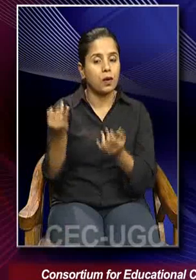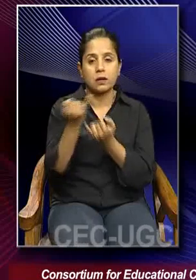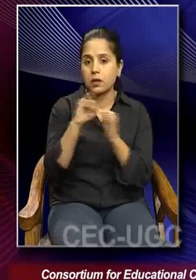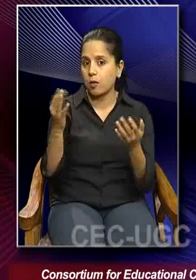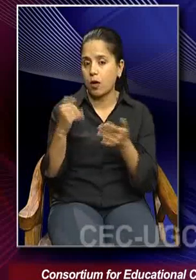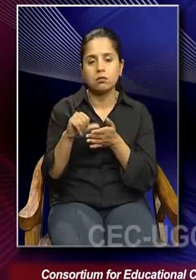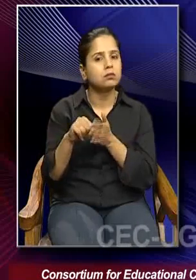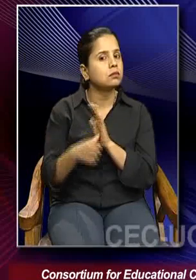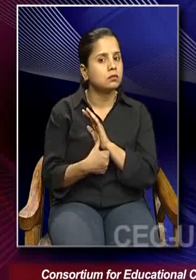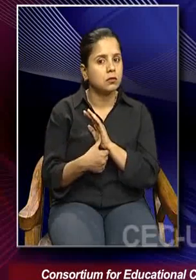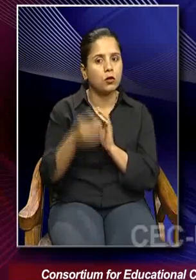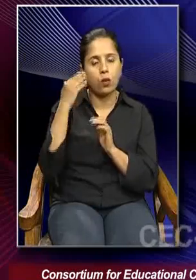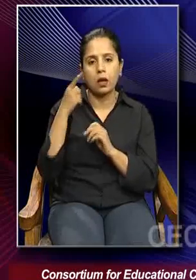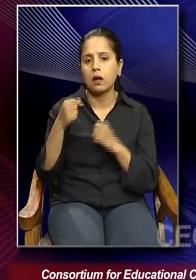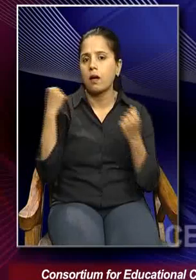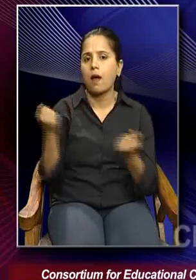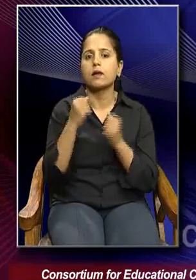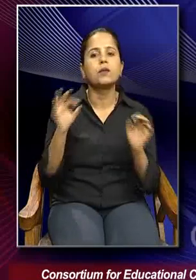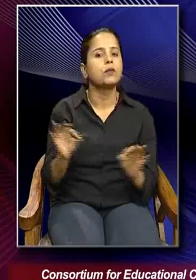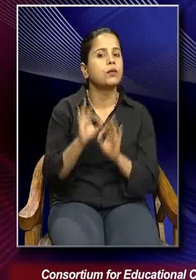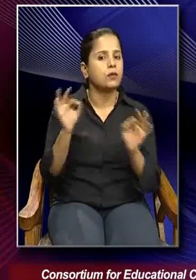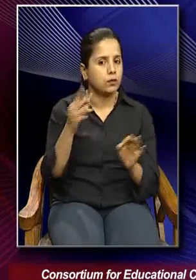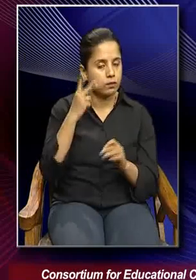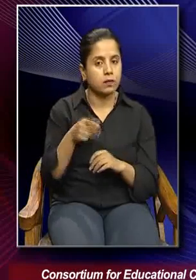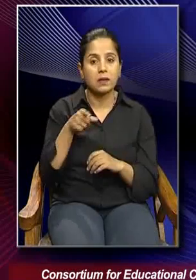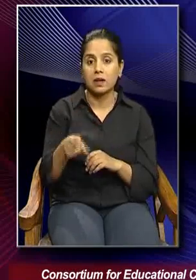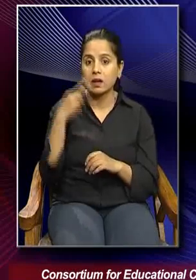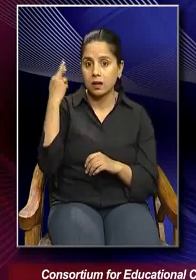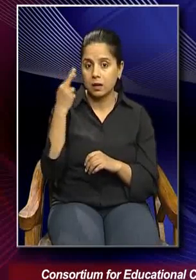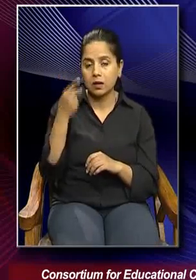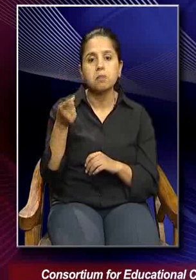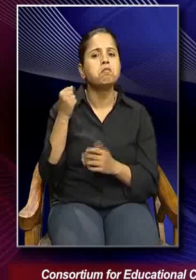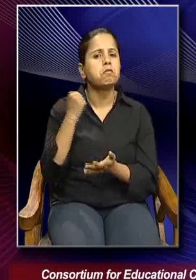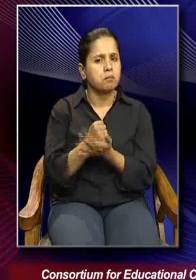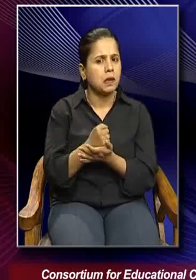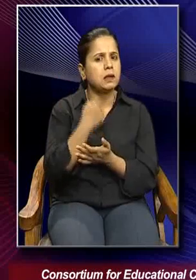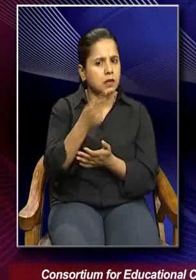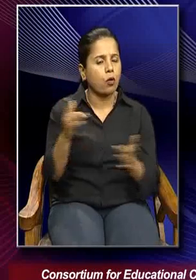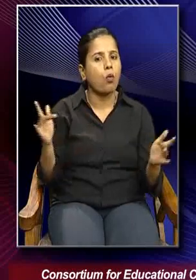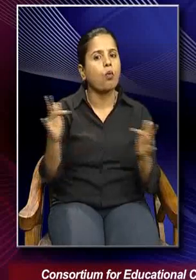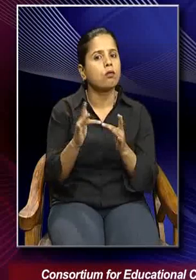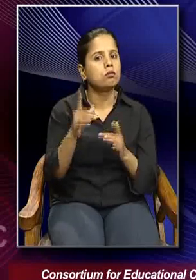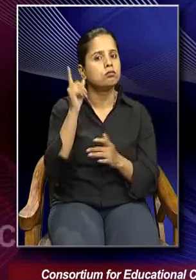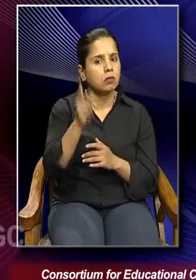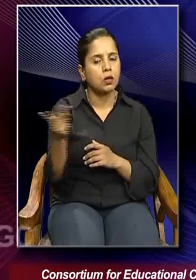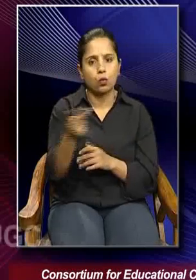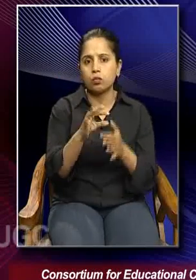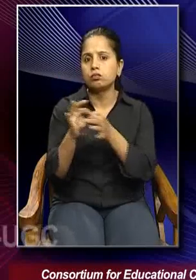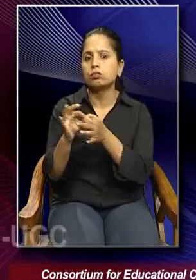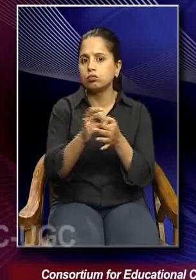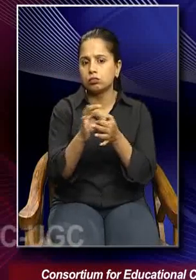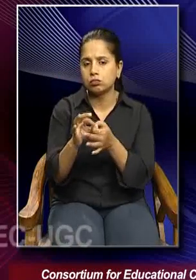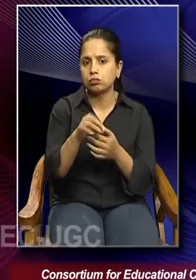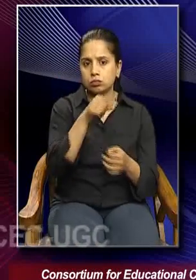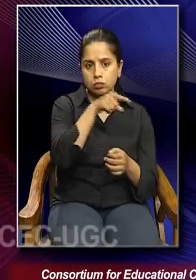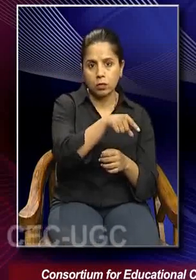independently because it is inactive. Hence, there has to be a contact between the Prakriti and